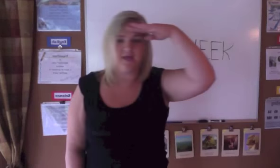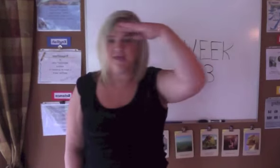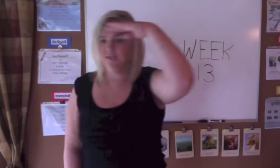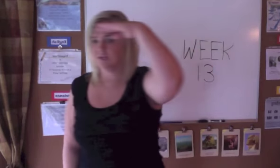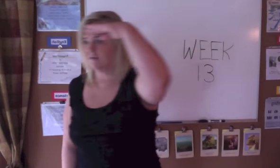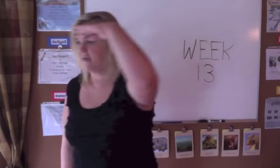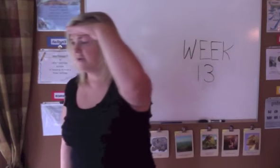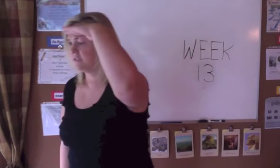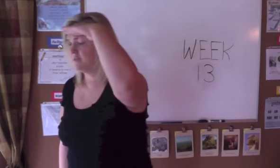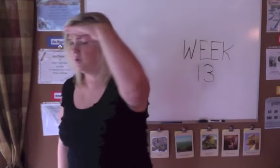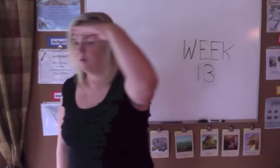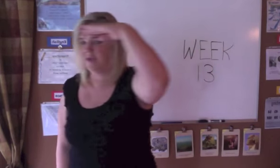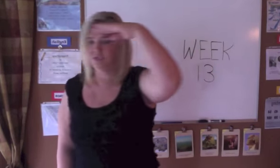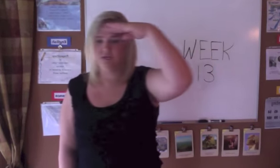Age of Exploration.